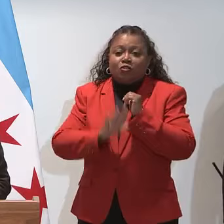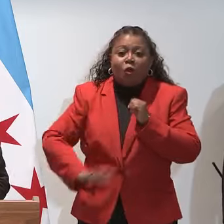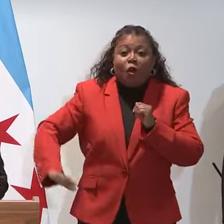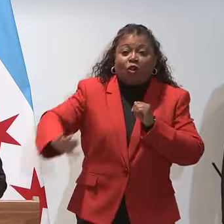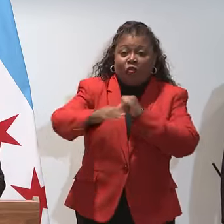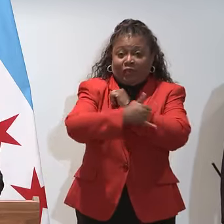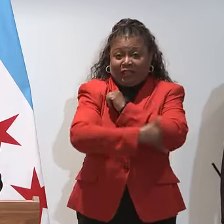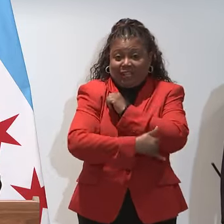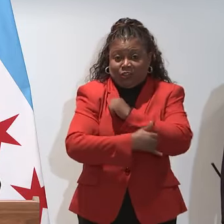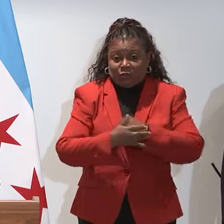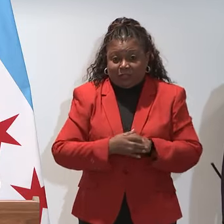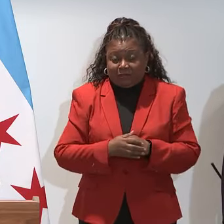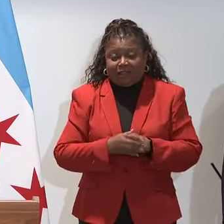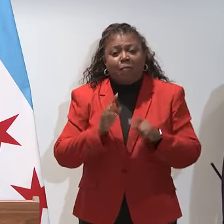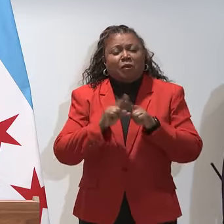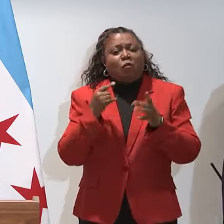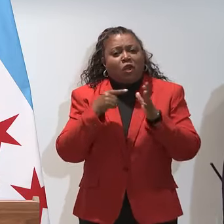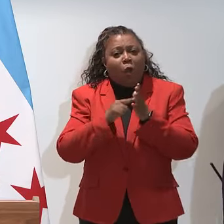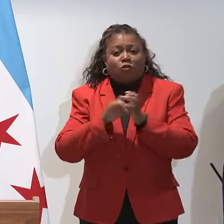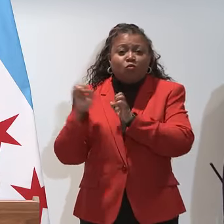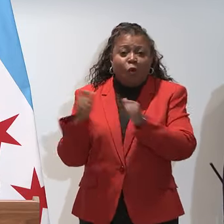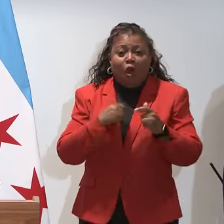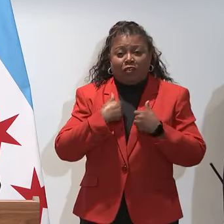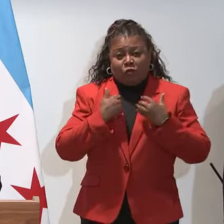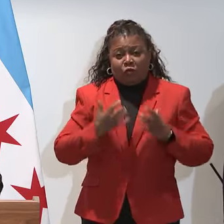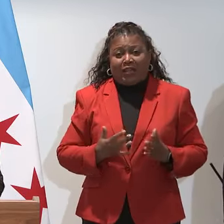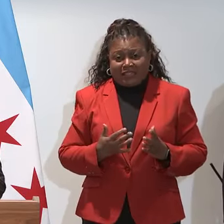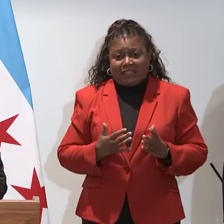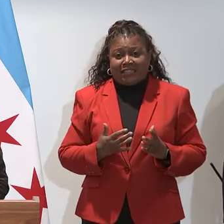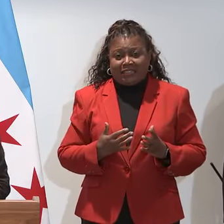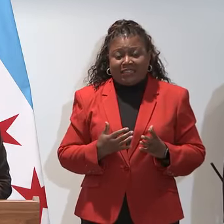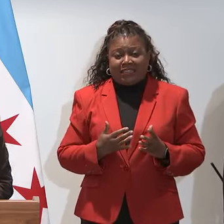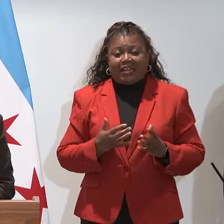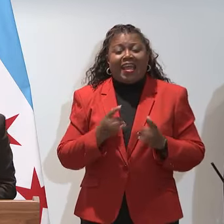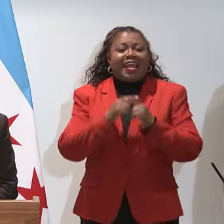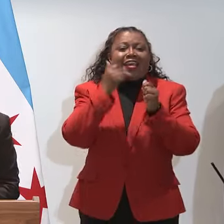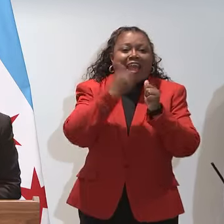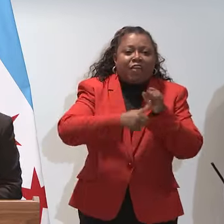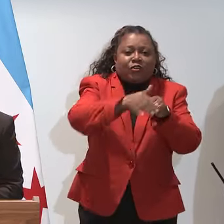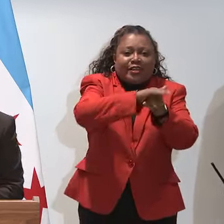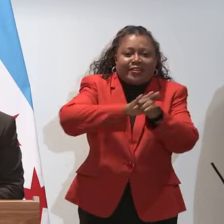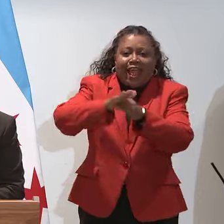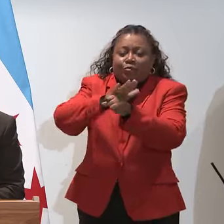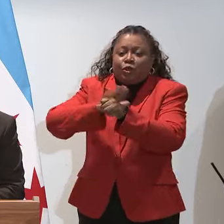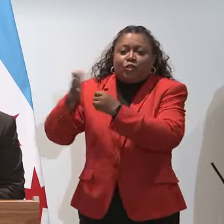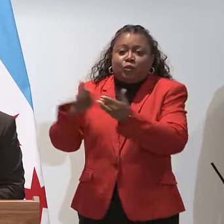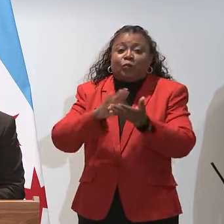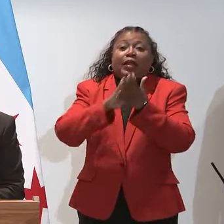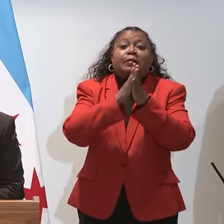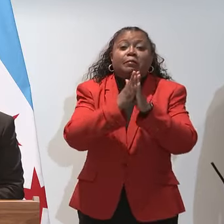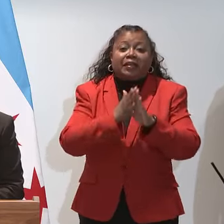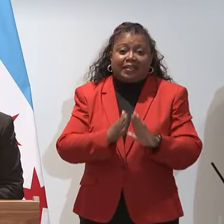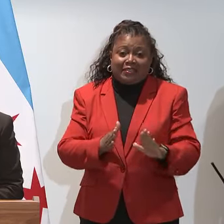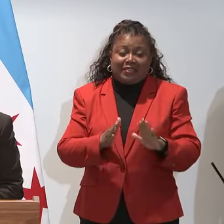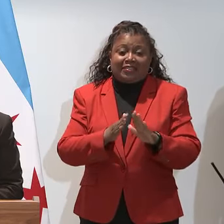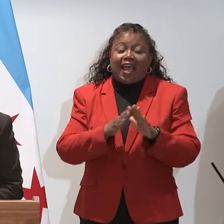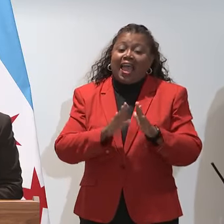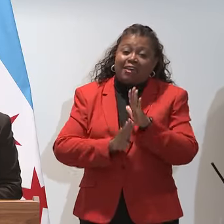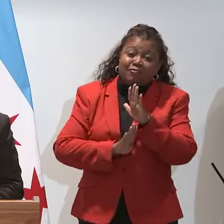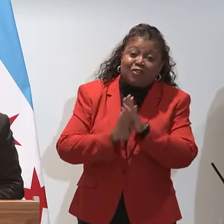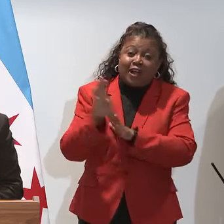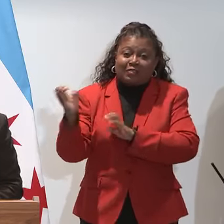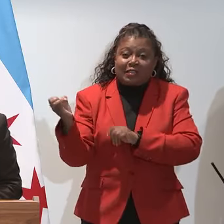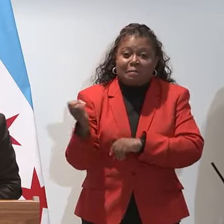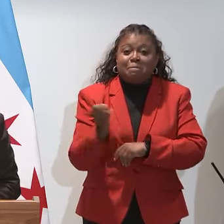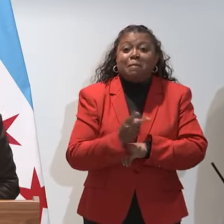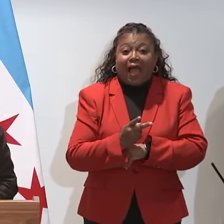across the country. But we owe it to all of our residents in every neighborhood to bring peace and vibrancy